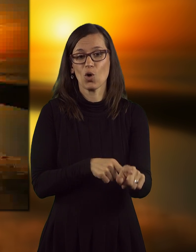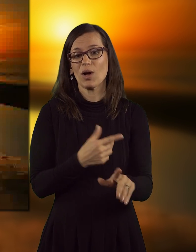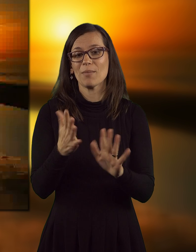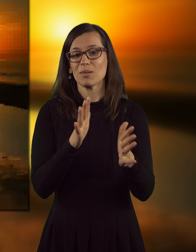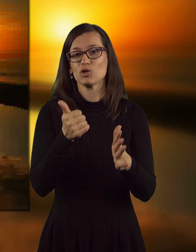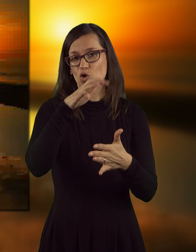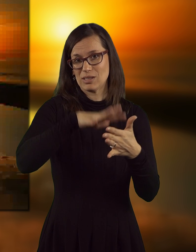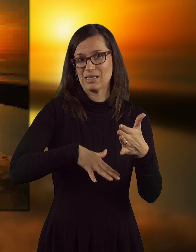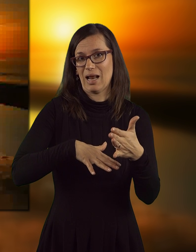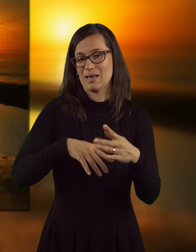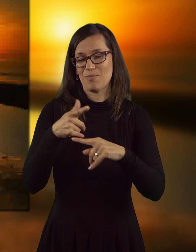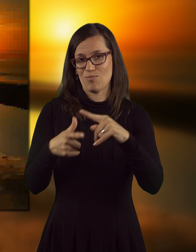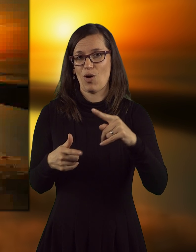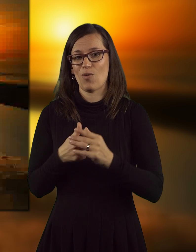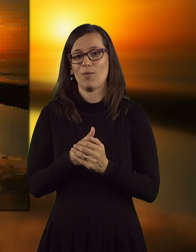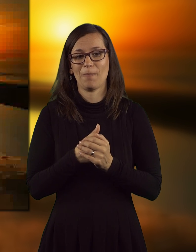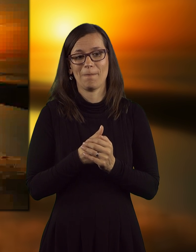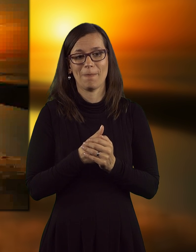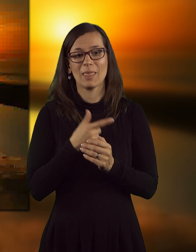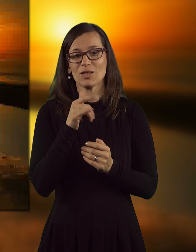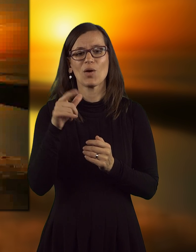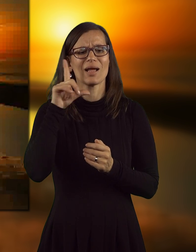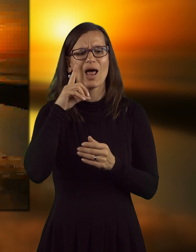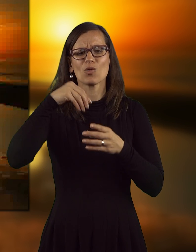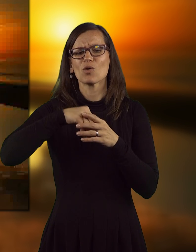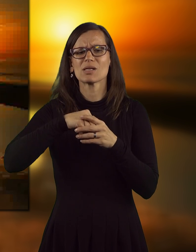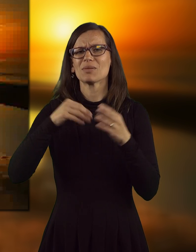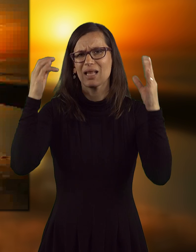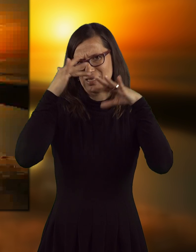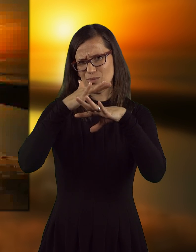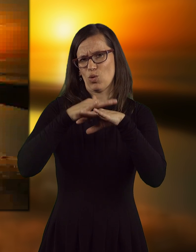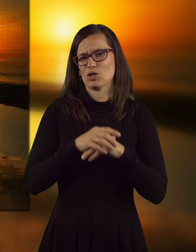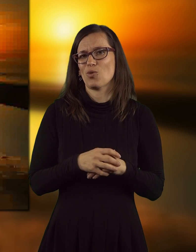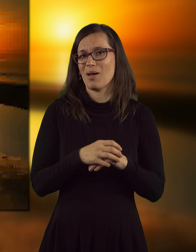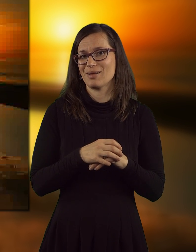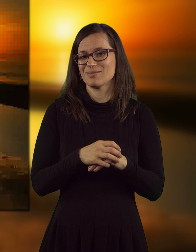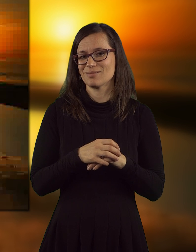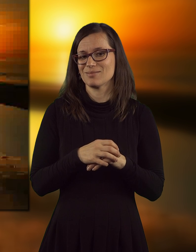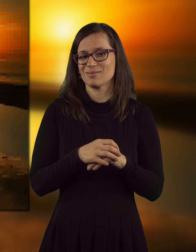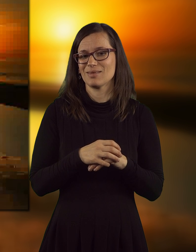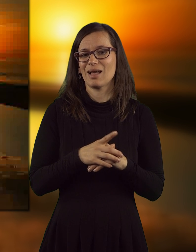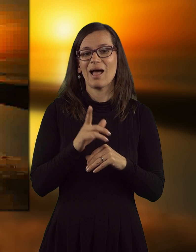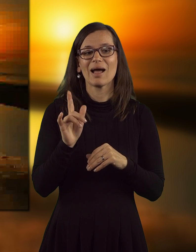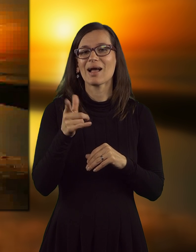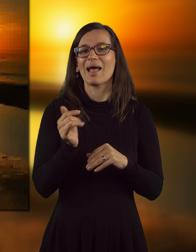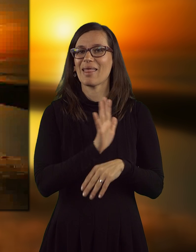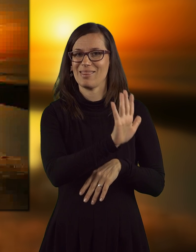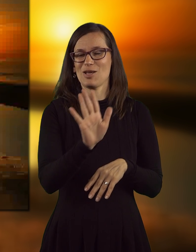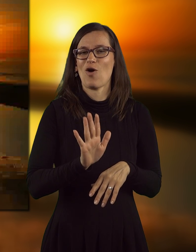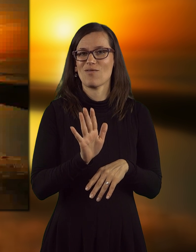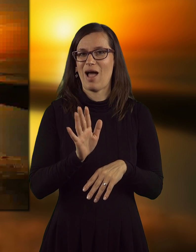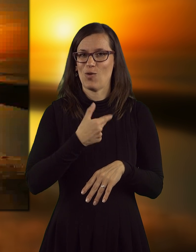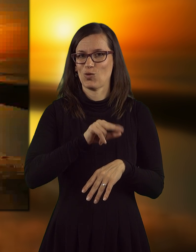okay with it? It's about a page and a half. And but what's the basic content of it? What is